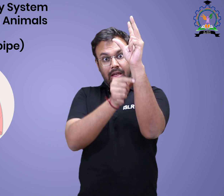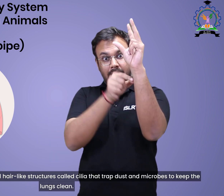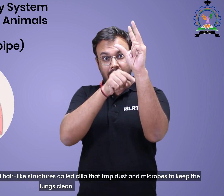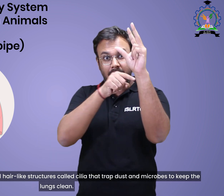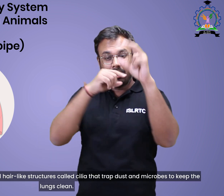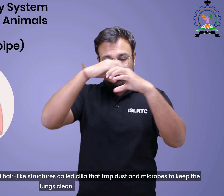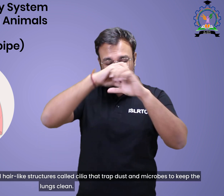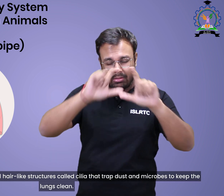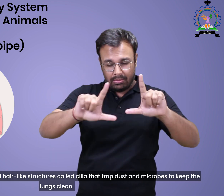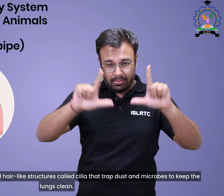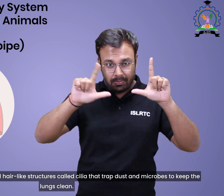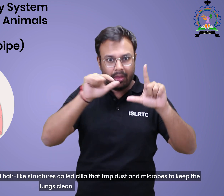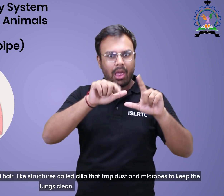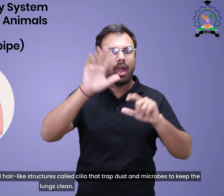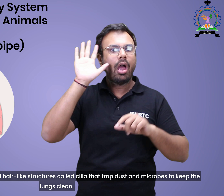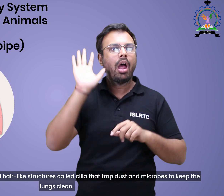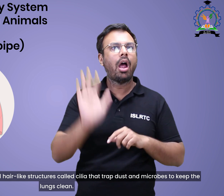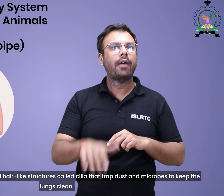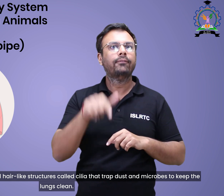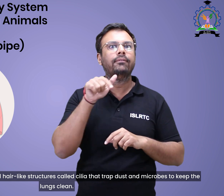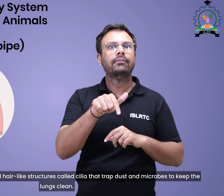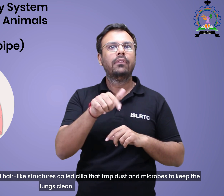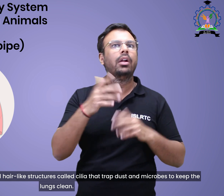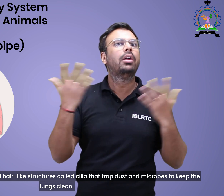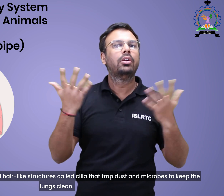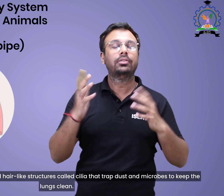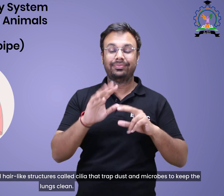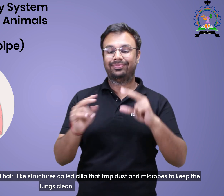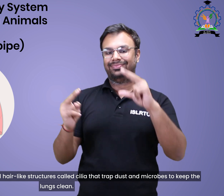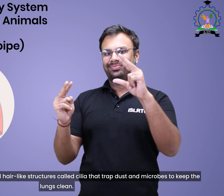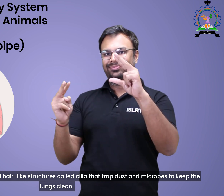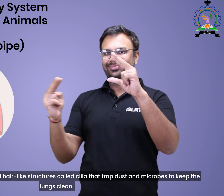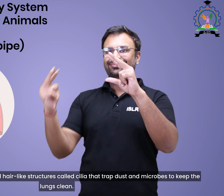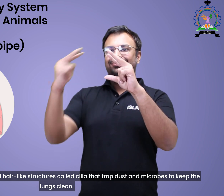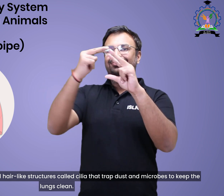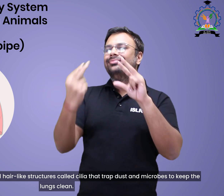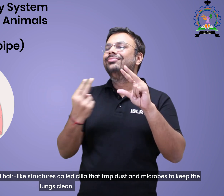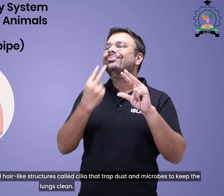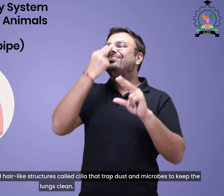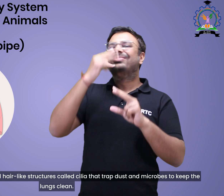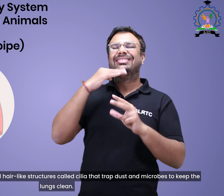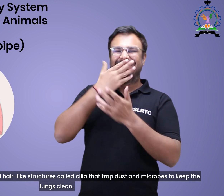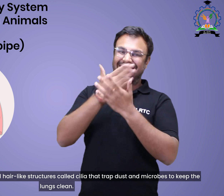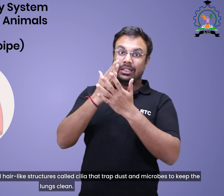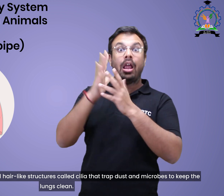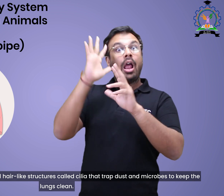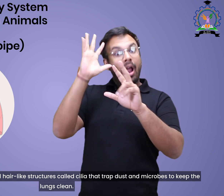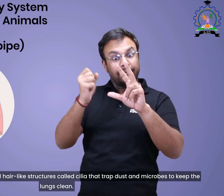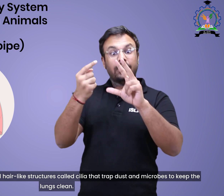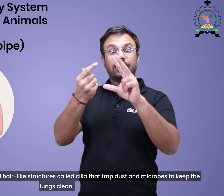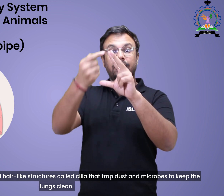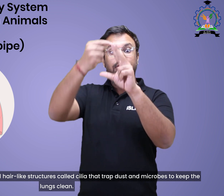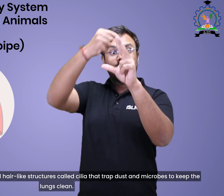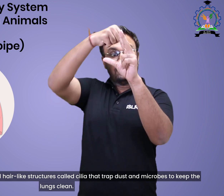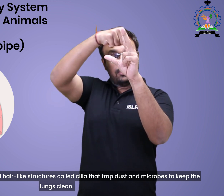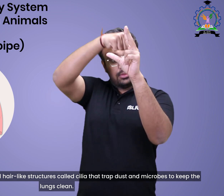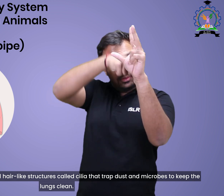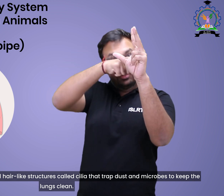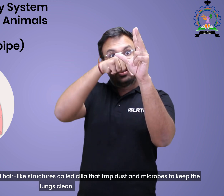It is lined with mucus and small hair-like structures called cilia that trap dust and microbes to keep the lungs